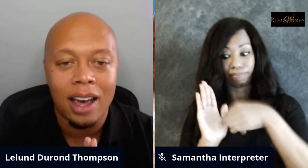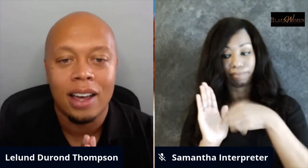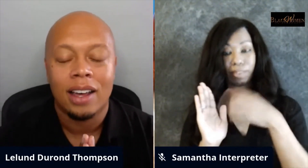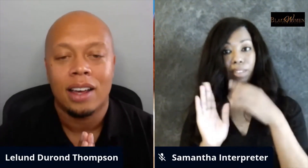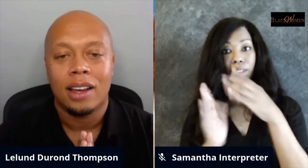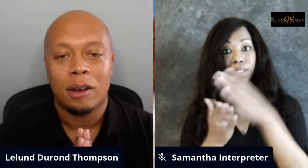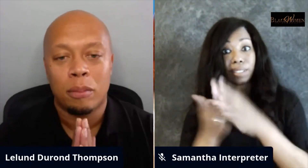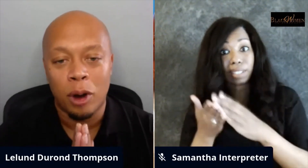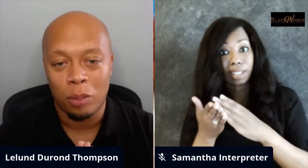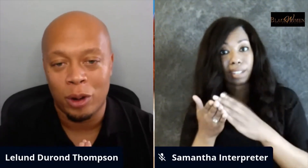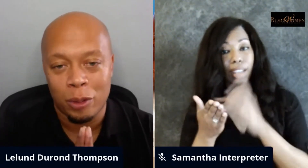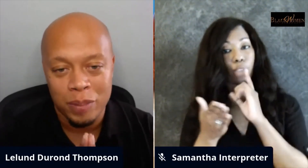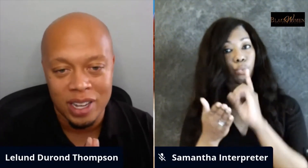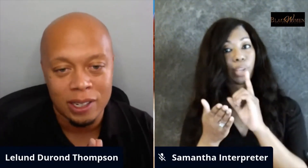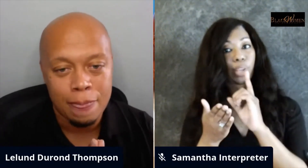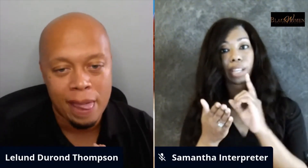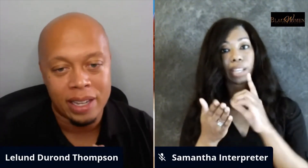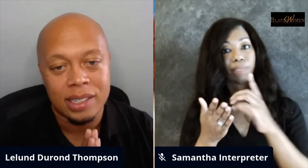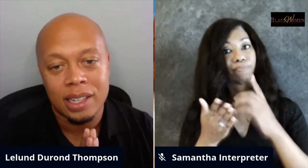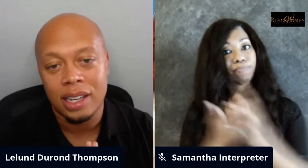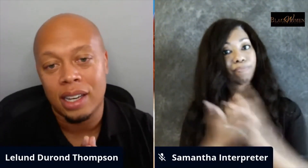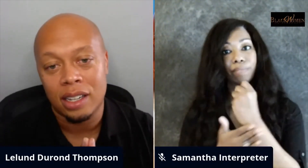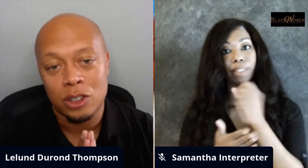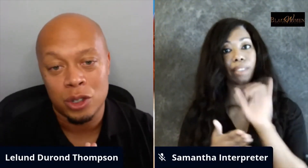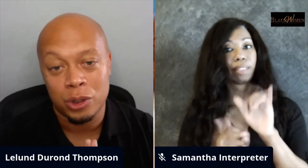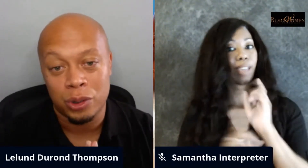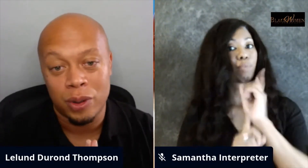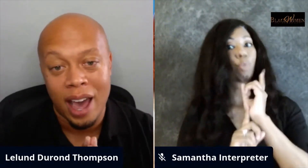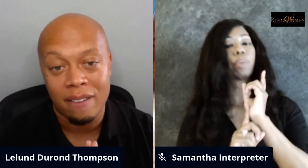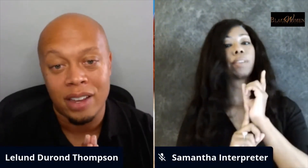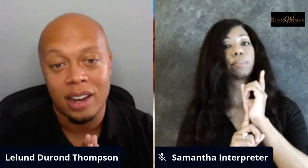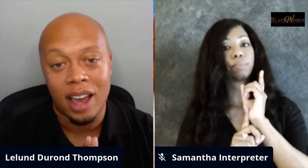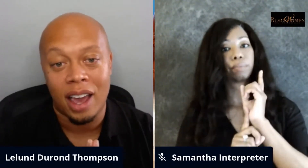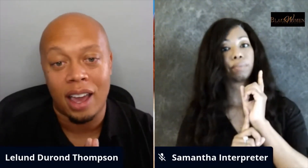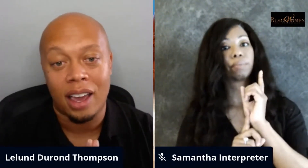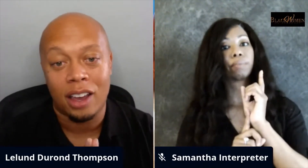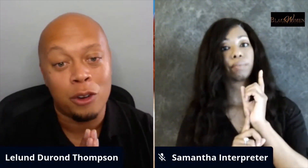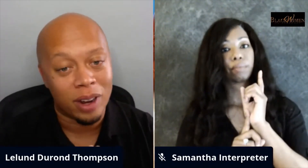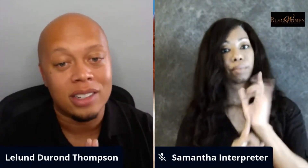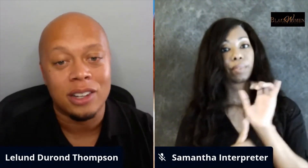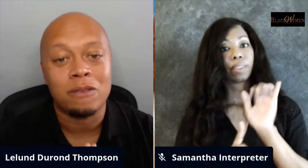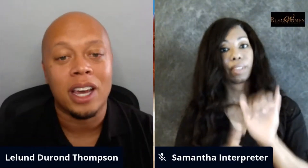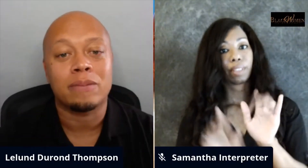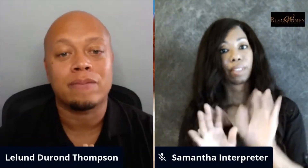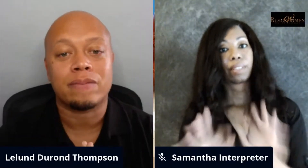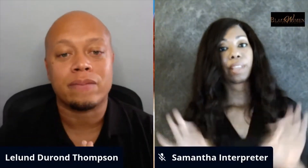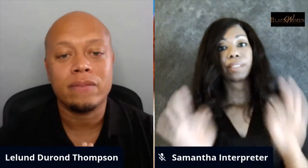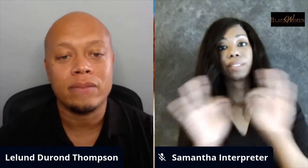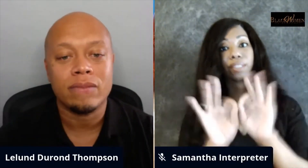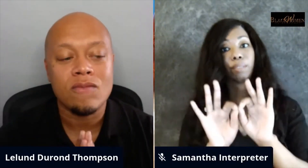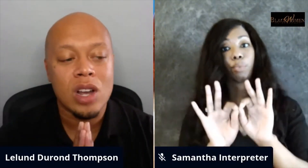that moment or beat is key to having a great self-tape.